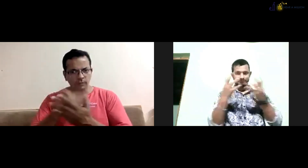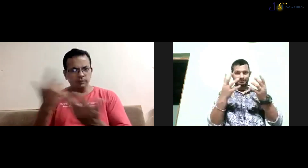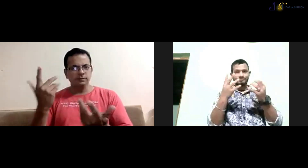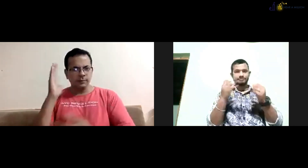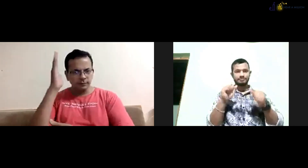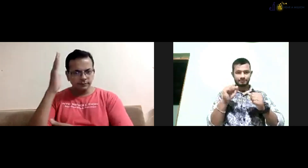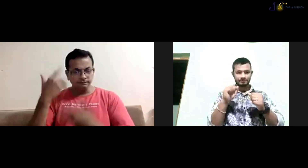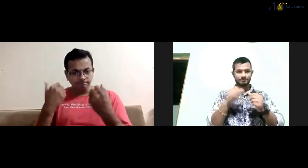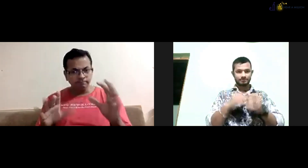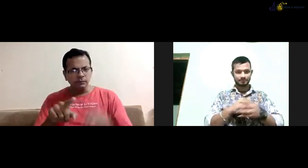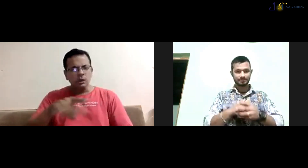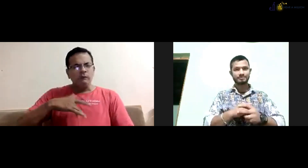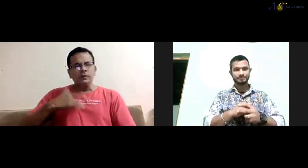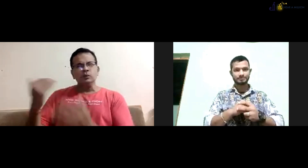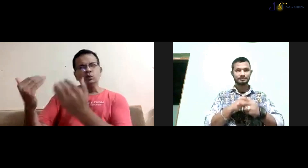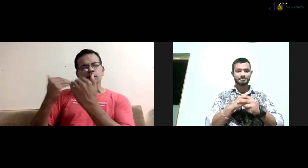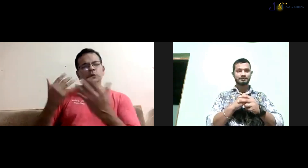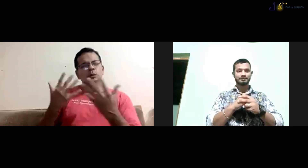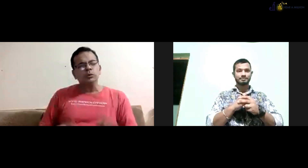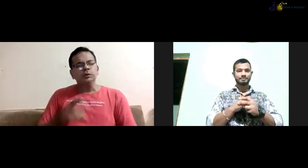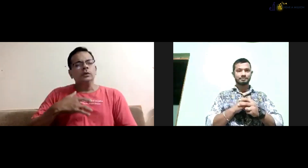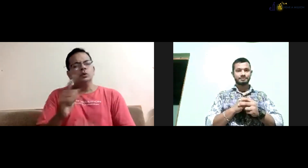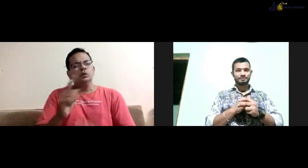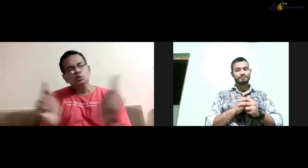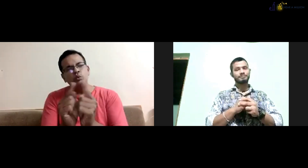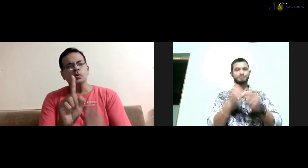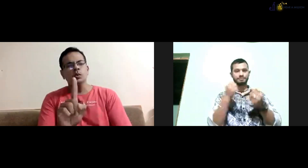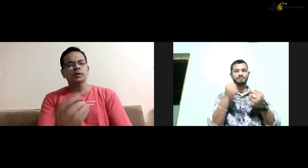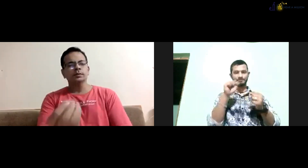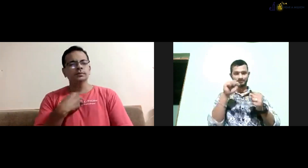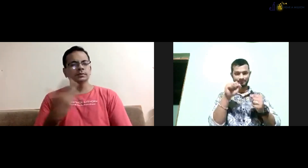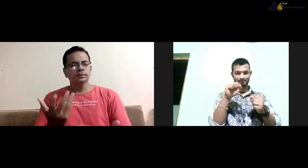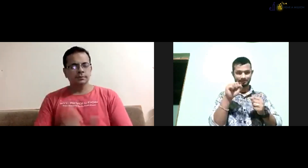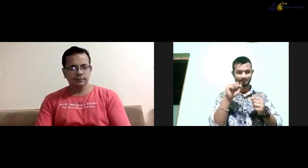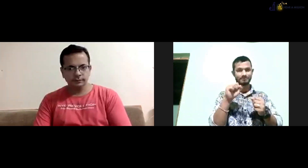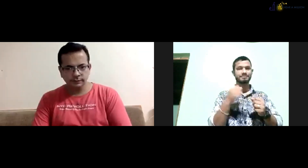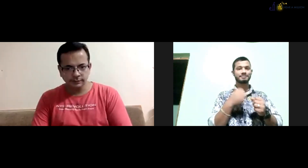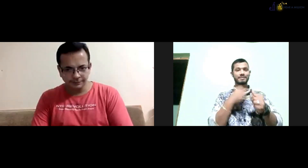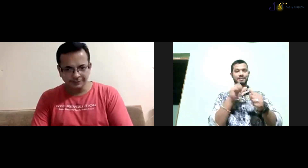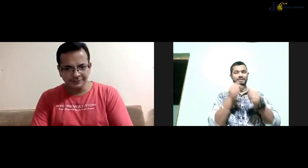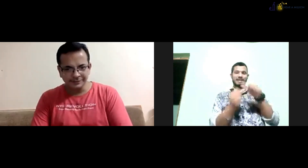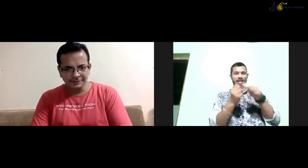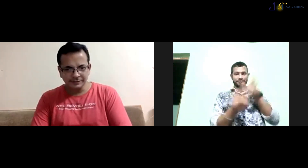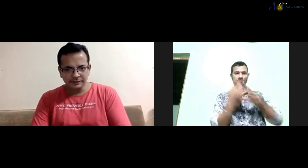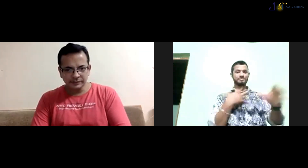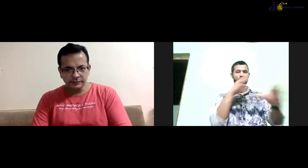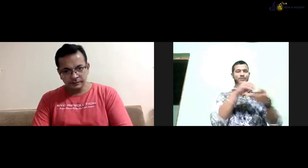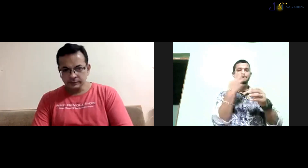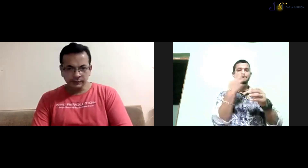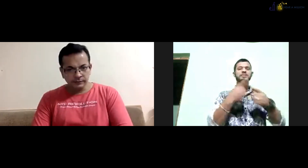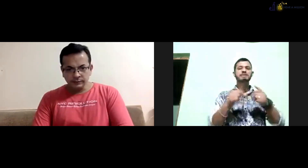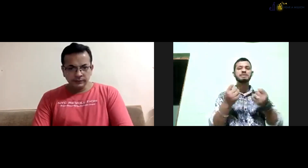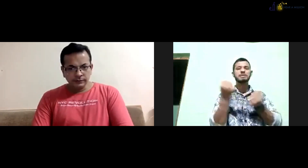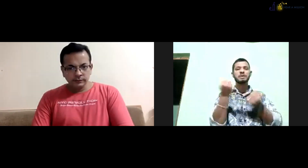many associations and you have attended many programs. So what support you required from them?